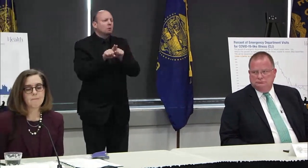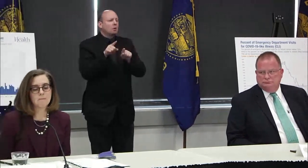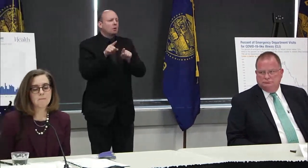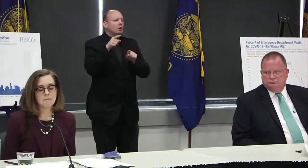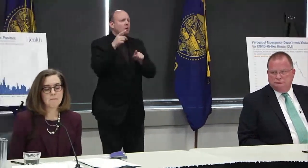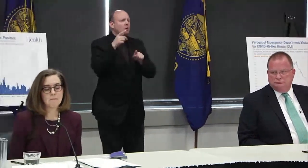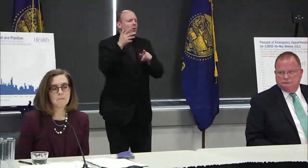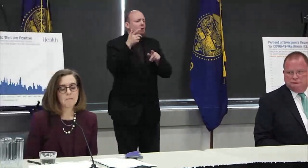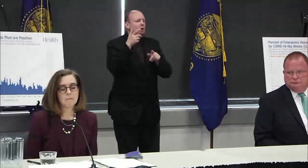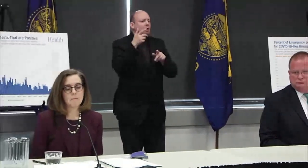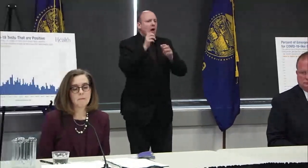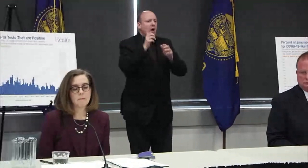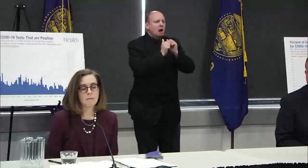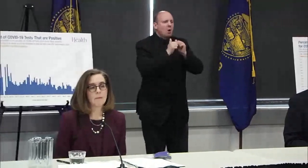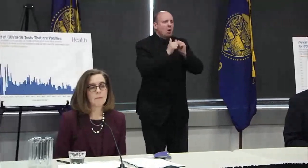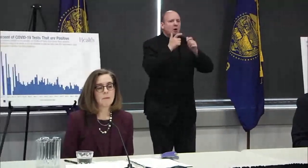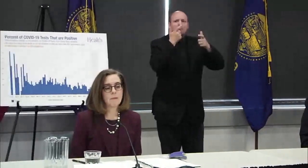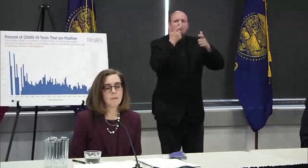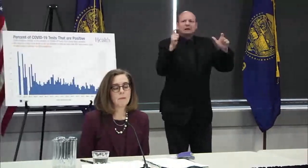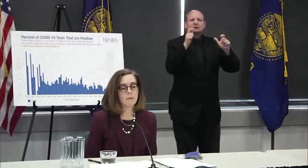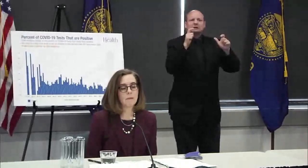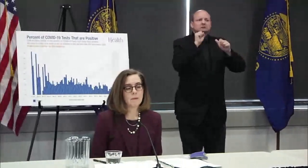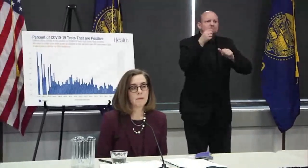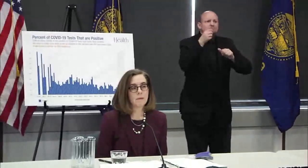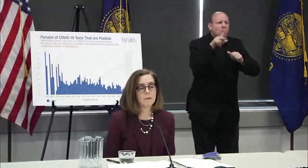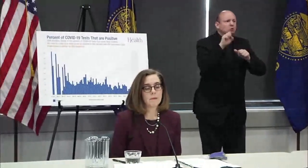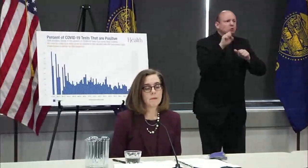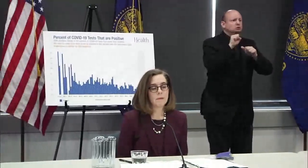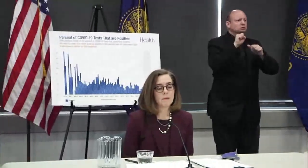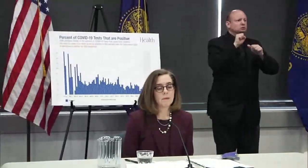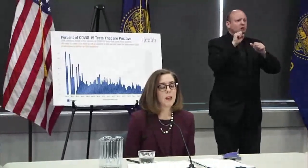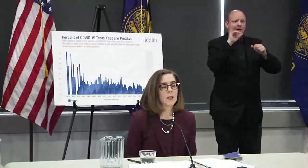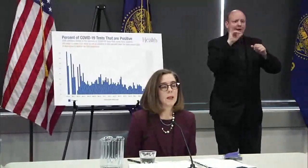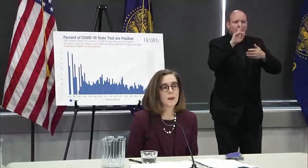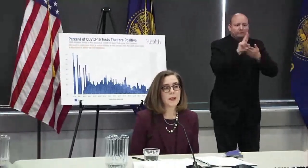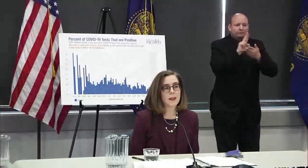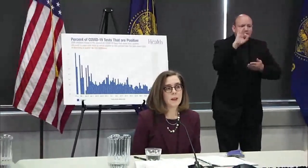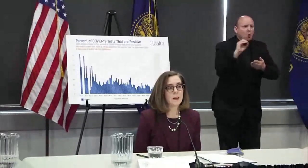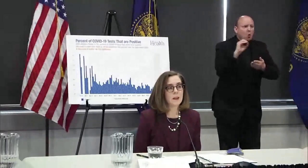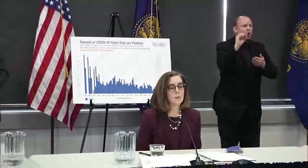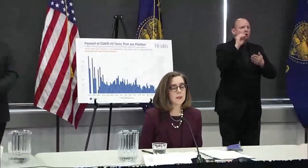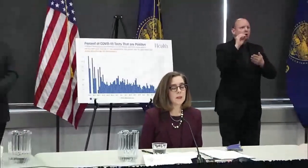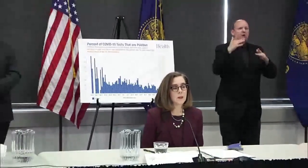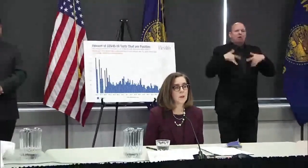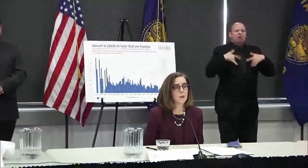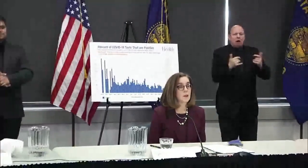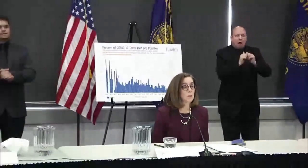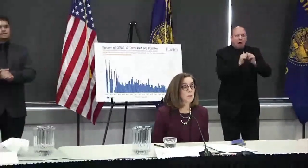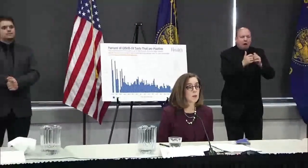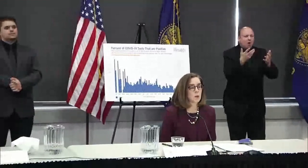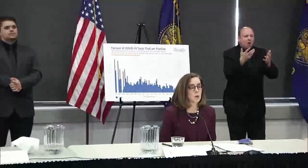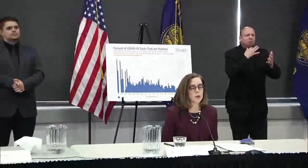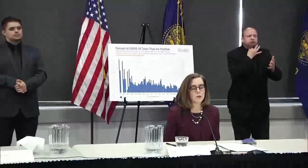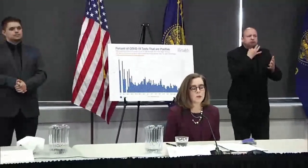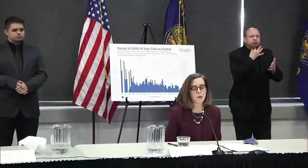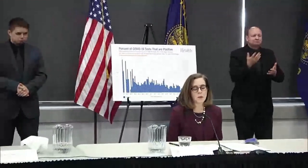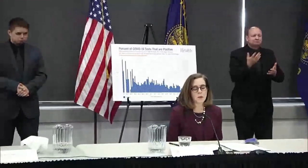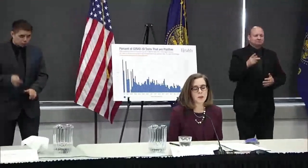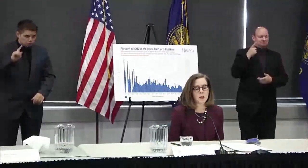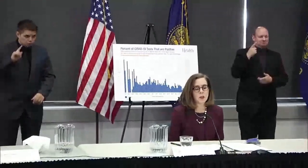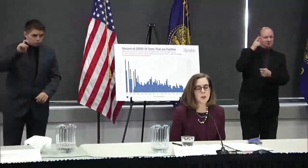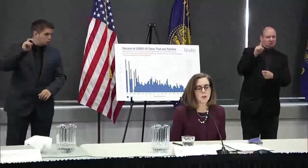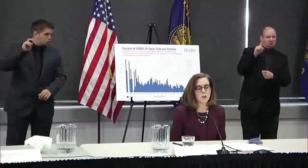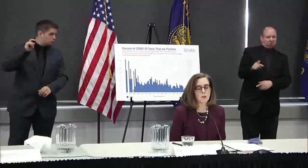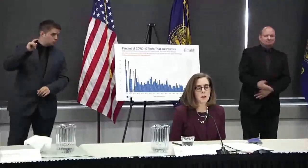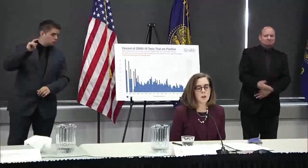sports like college football and the University of Oregon and Oregon State? Gary, let me tackle the sports question